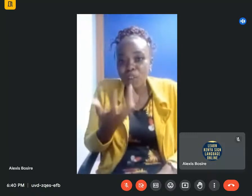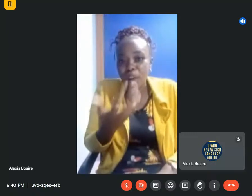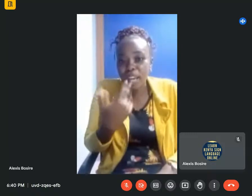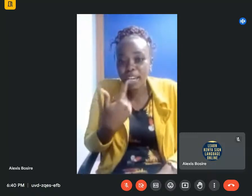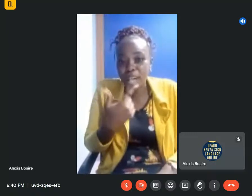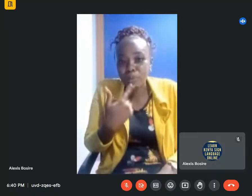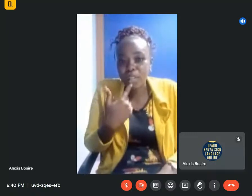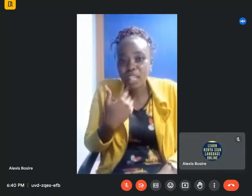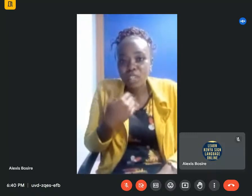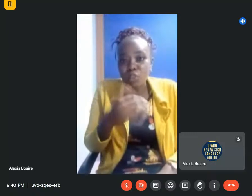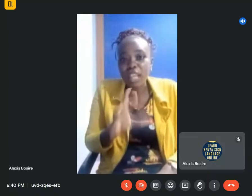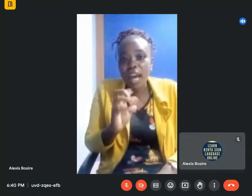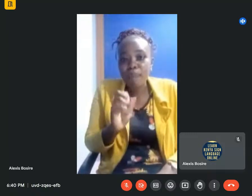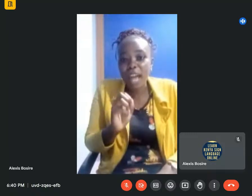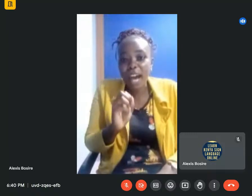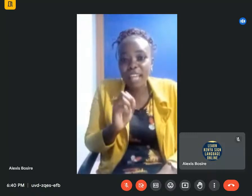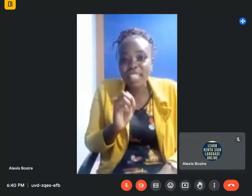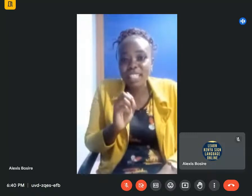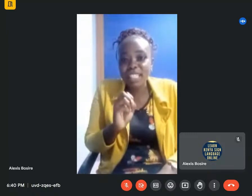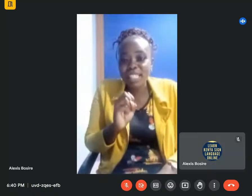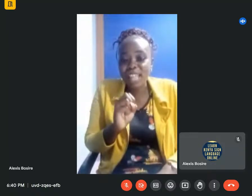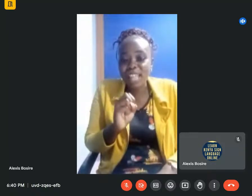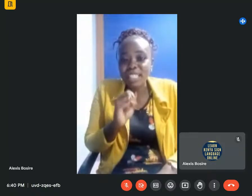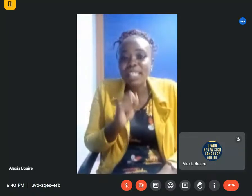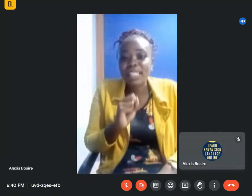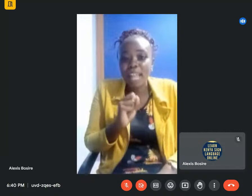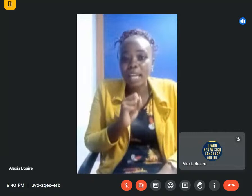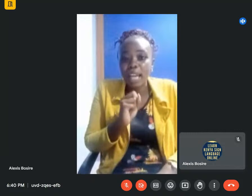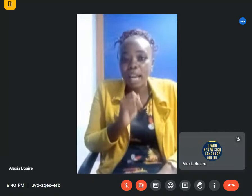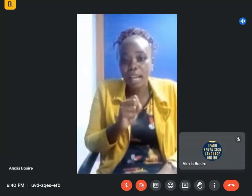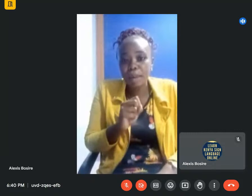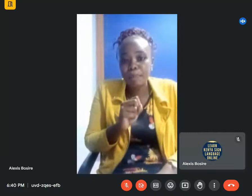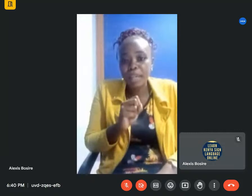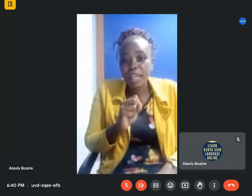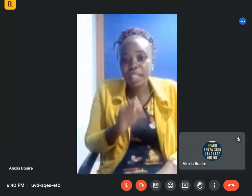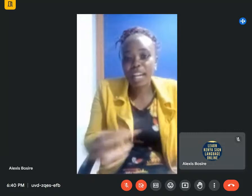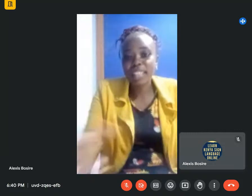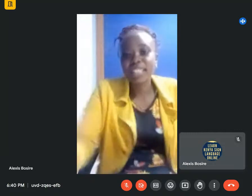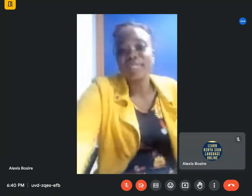you are hearing me. So then their identity is that signed name, right?